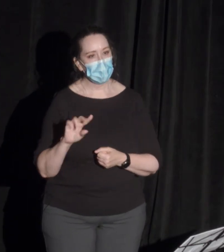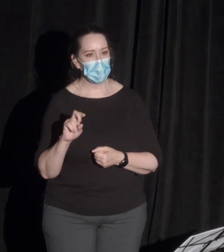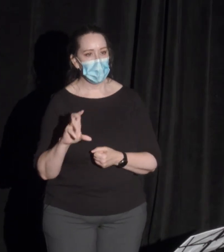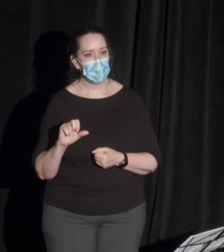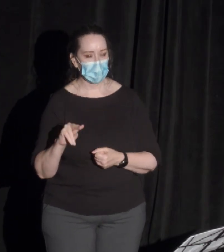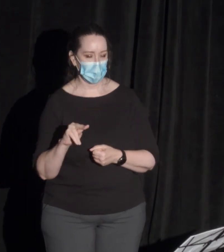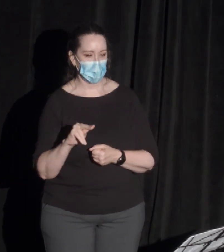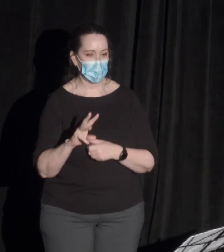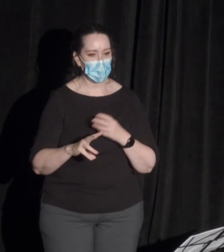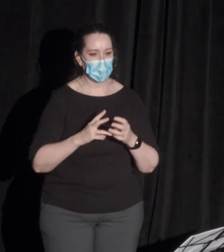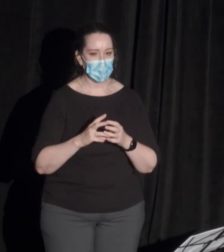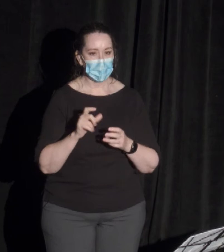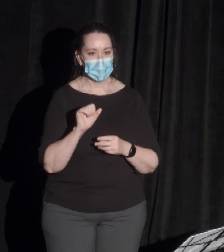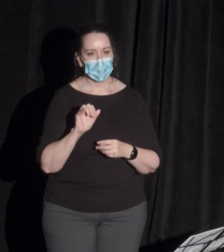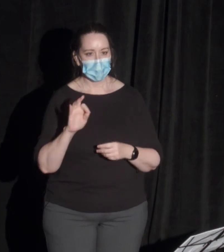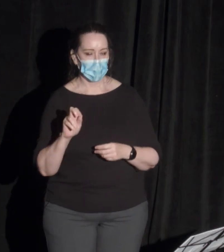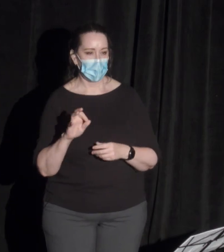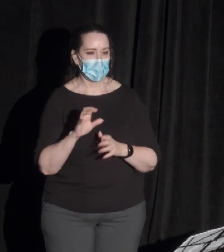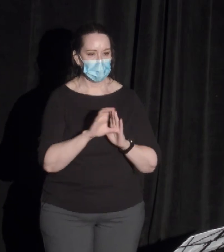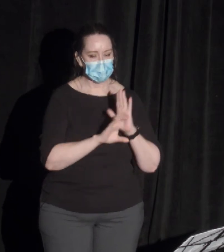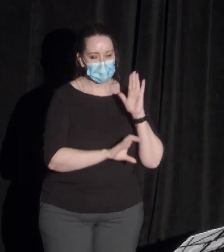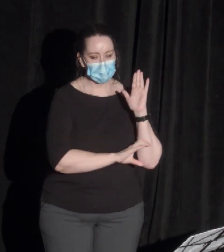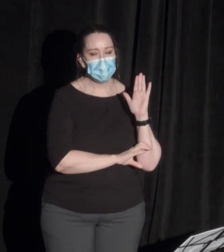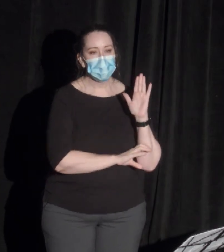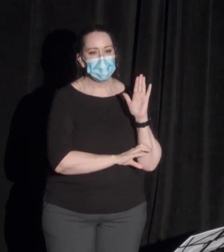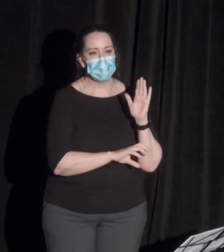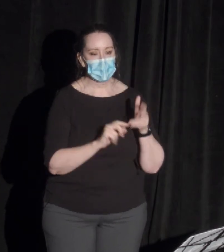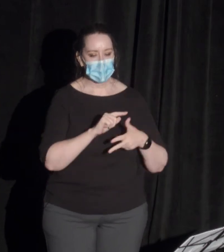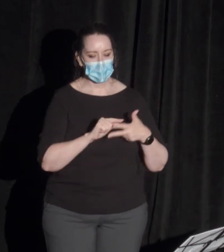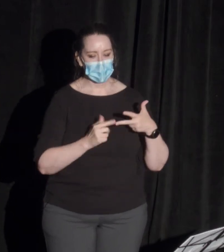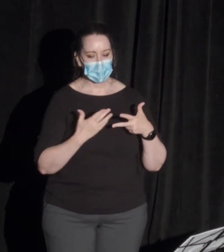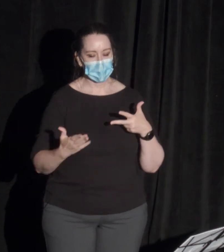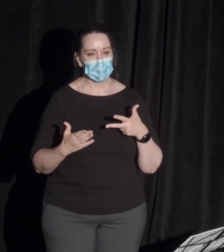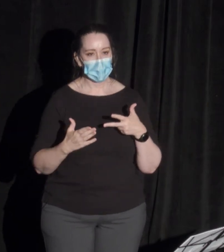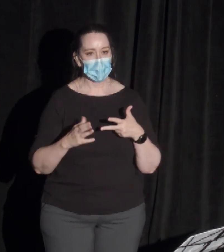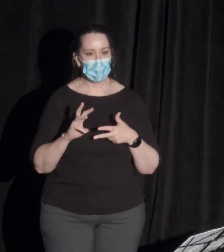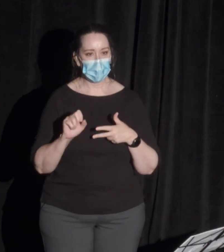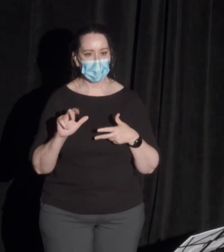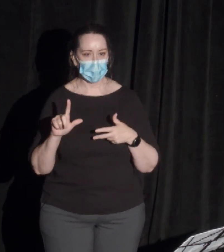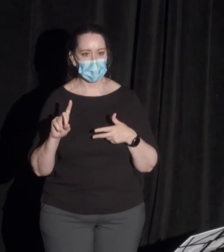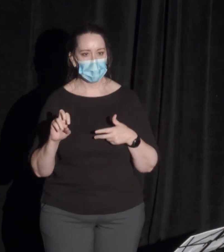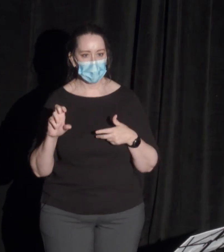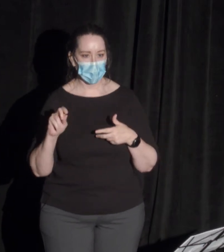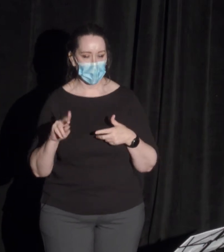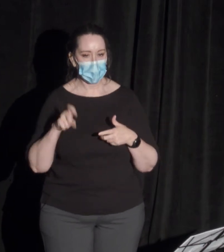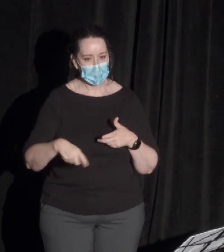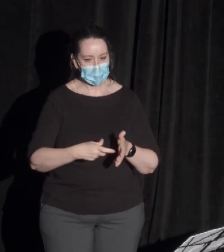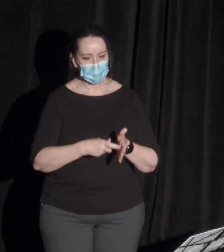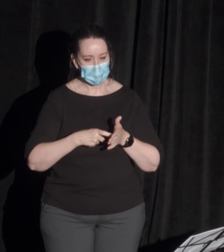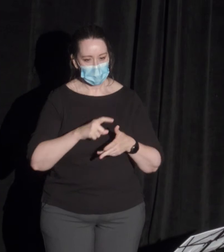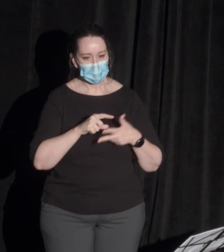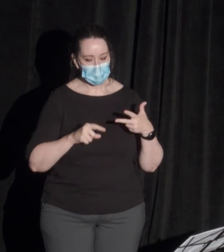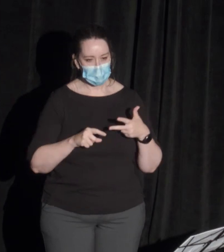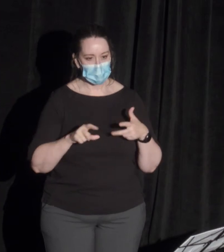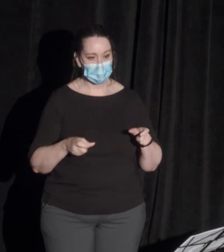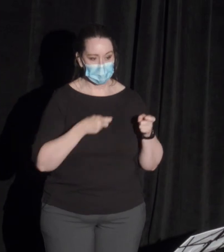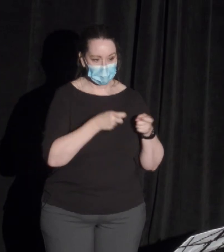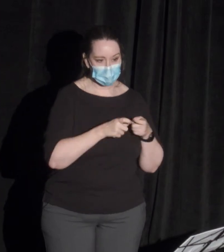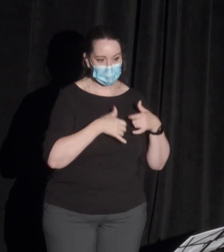Fiction Society's constitution, there are only 3 things that a Worldcon must do. Administering and awarding the Hugos is